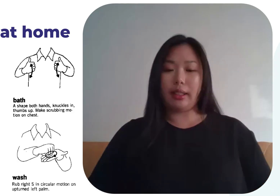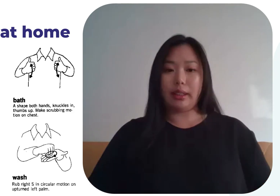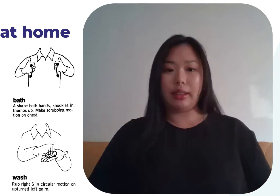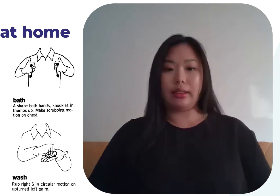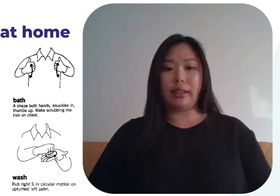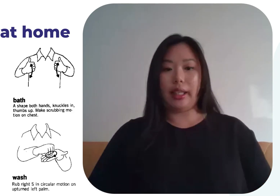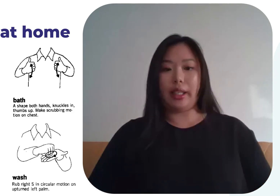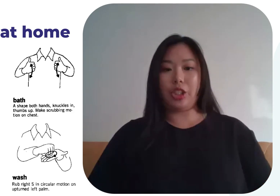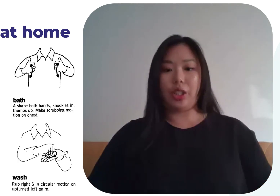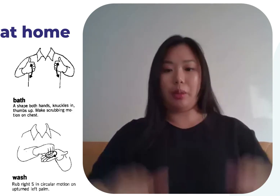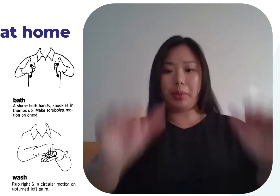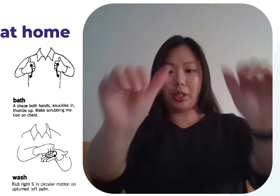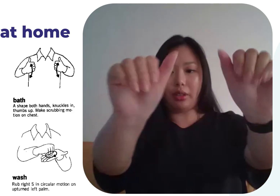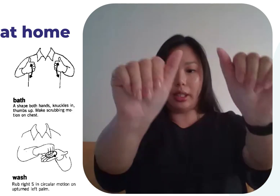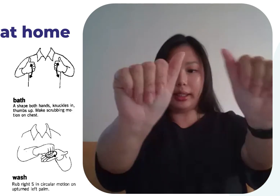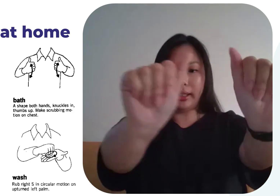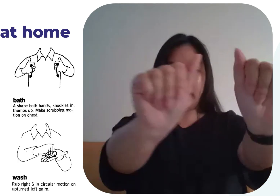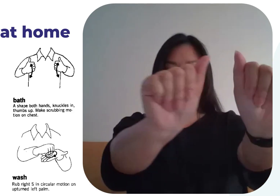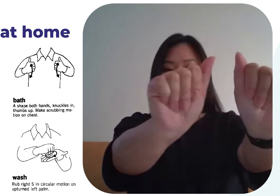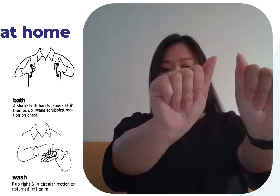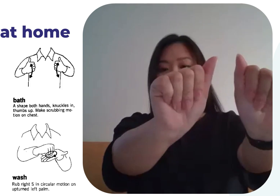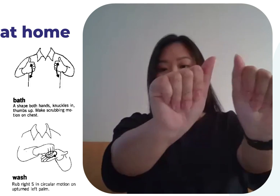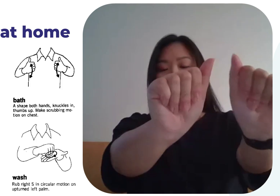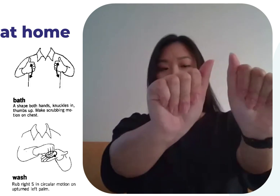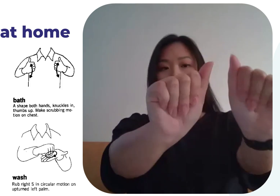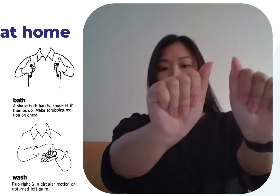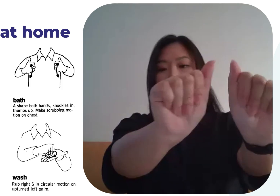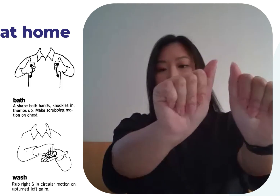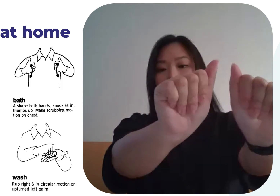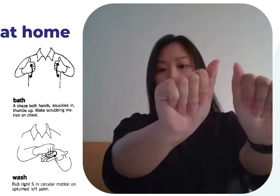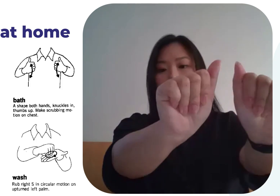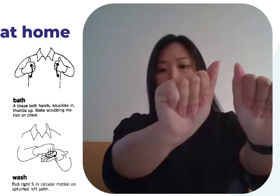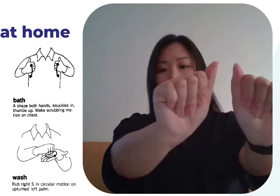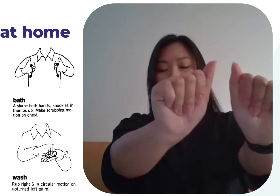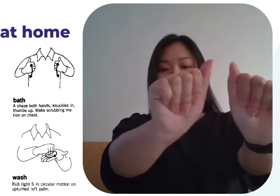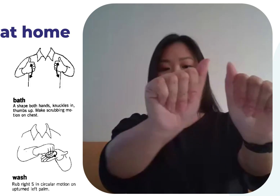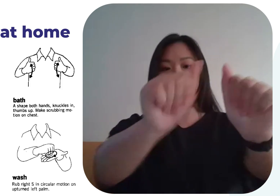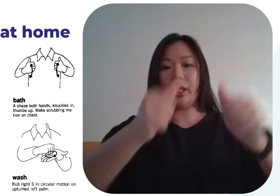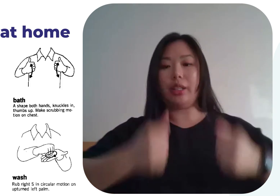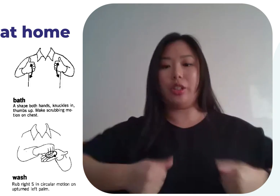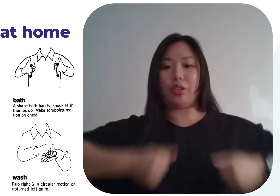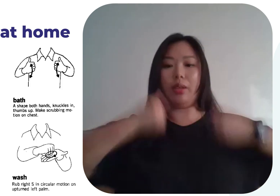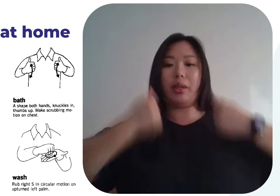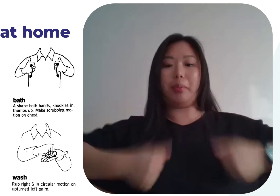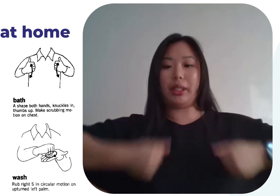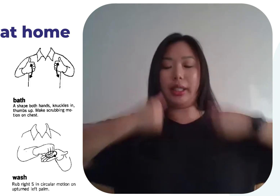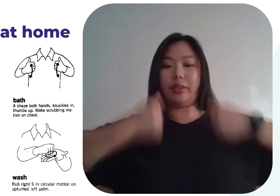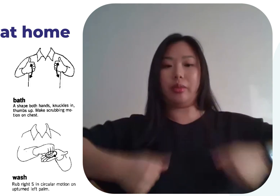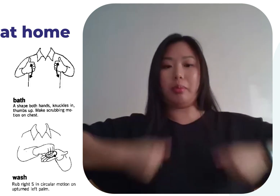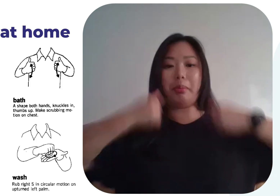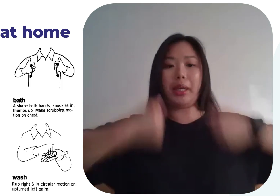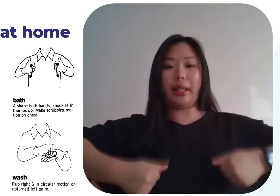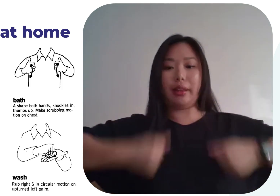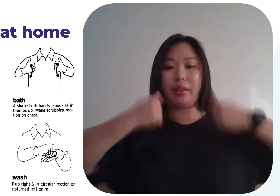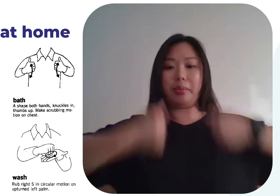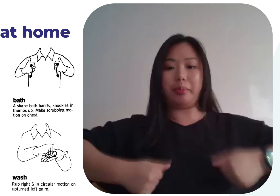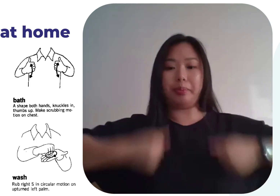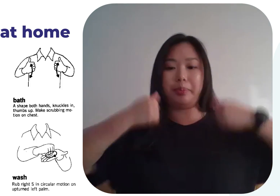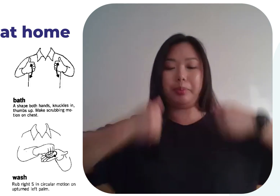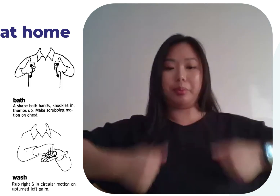Bath, A shape, so that's like this with your thumbs up, A, and you scrub up and down.